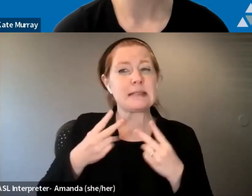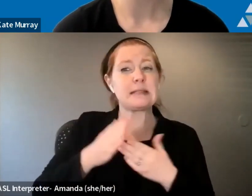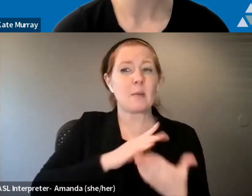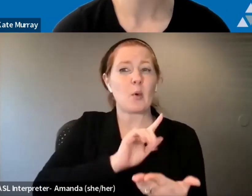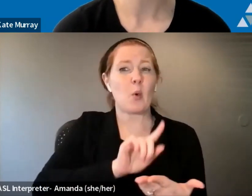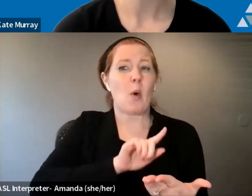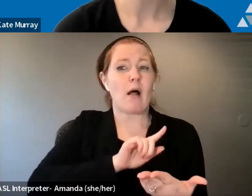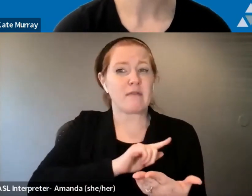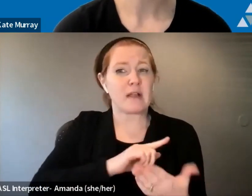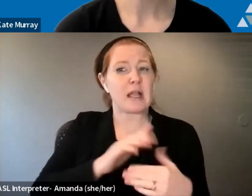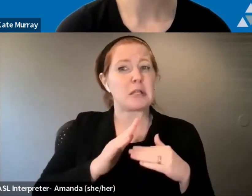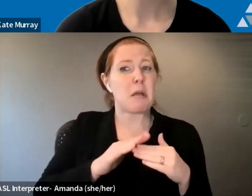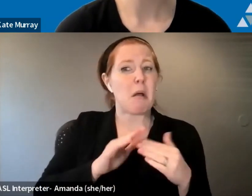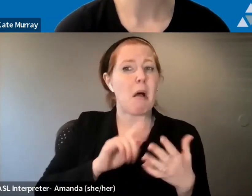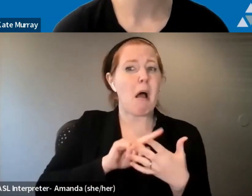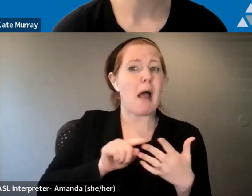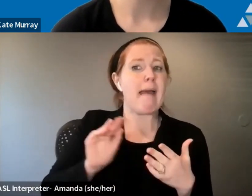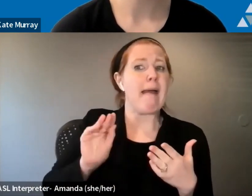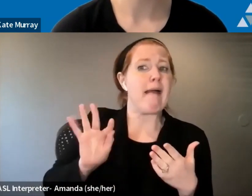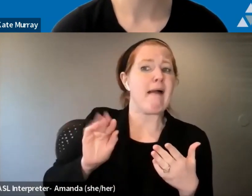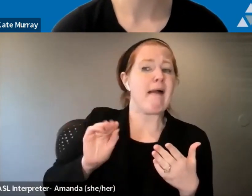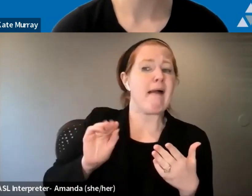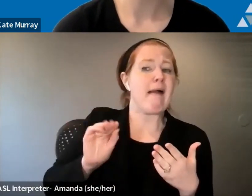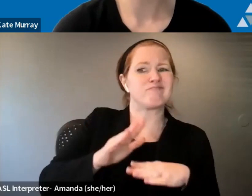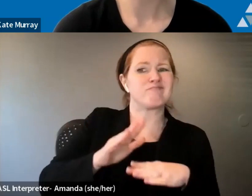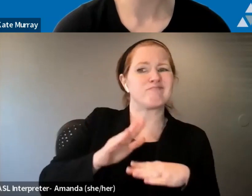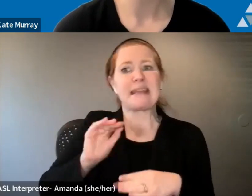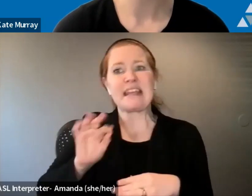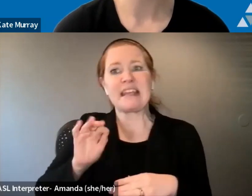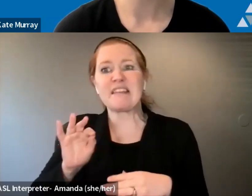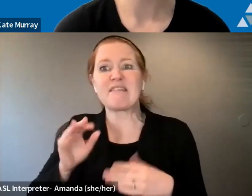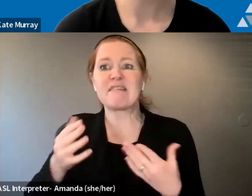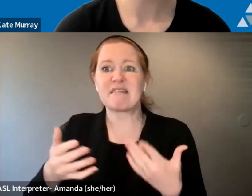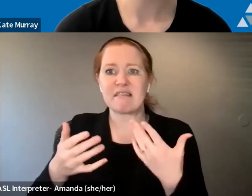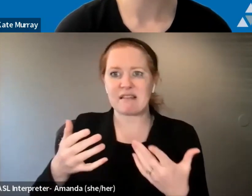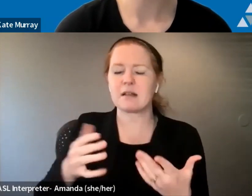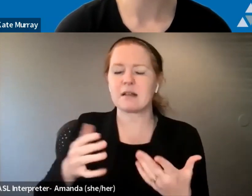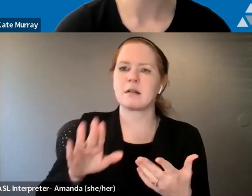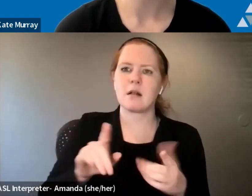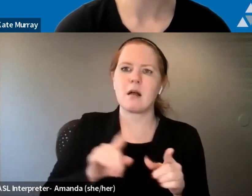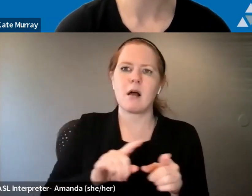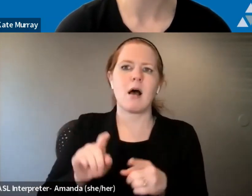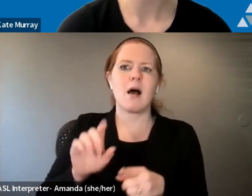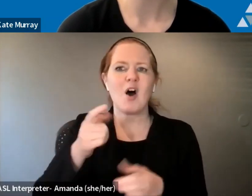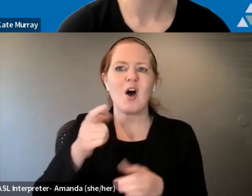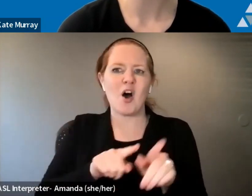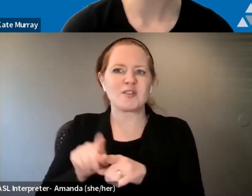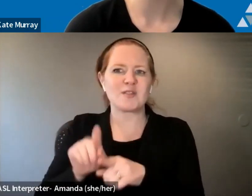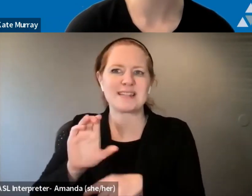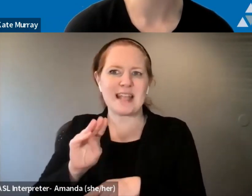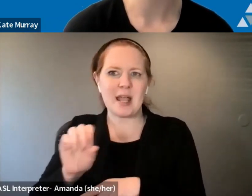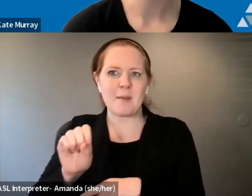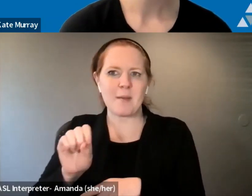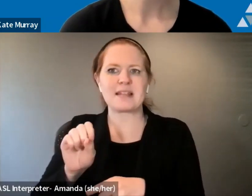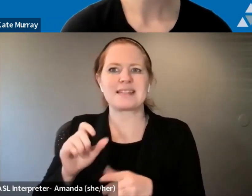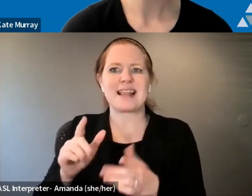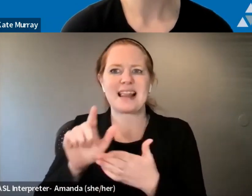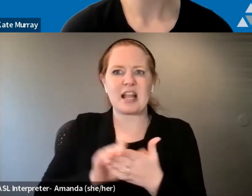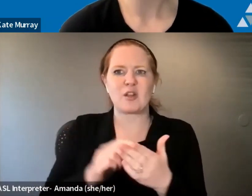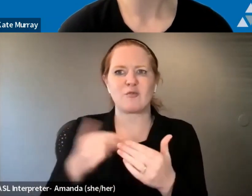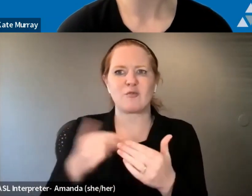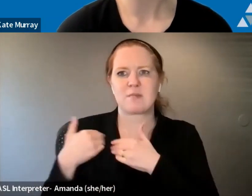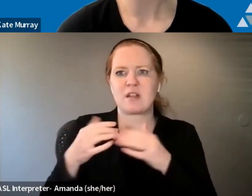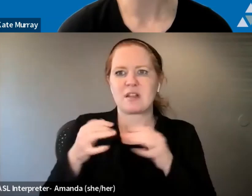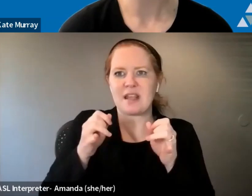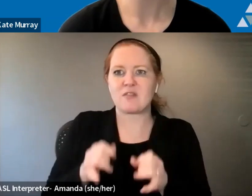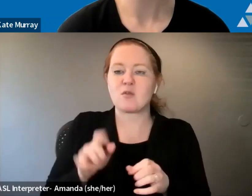around this, caveats, and of course, under CMS requirements, that legally responsible individual must